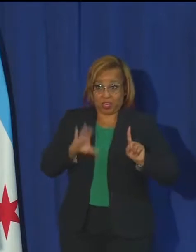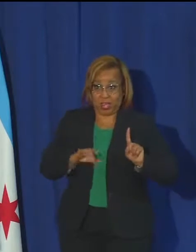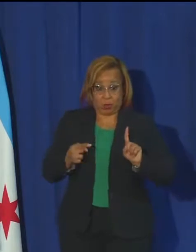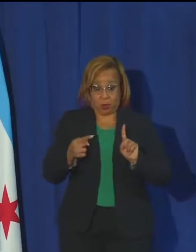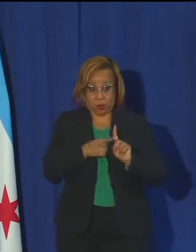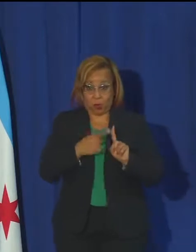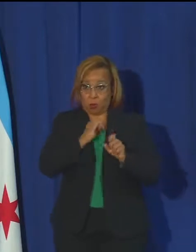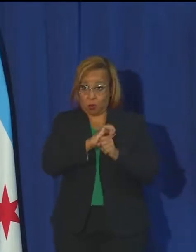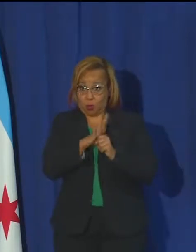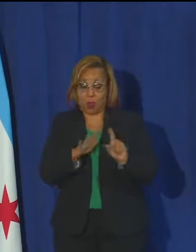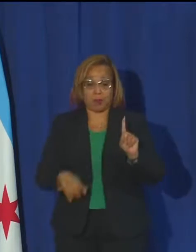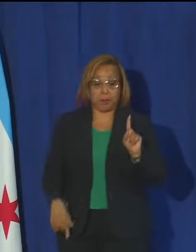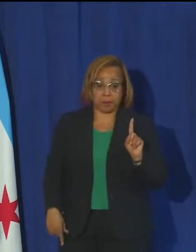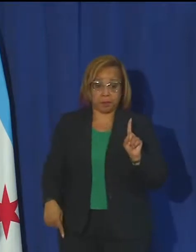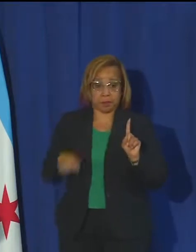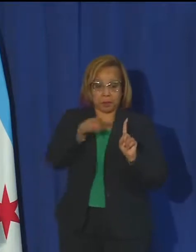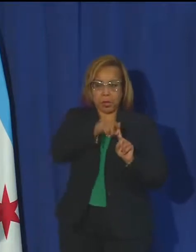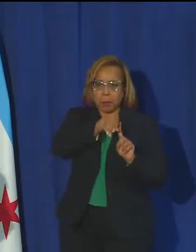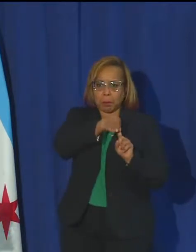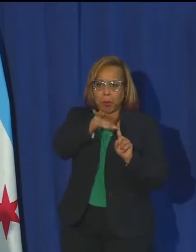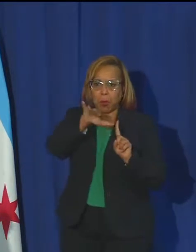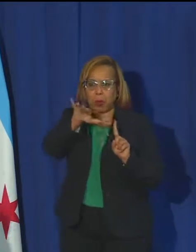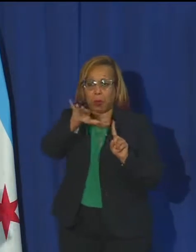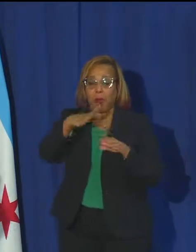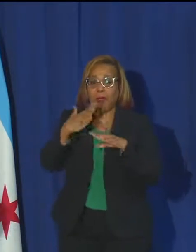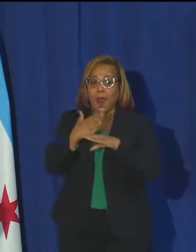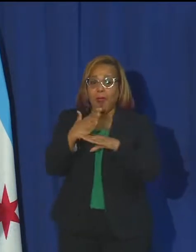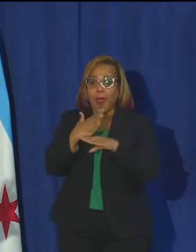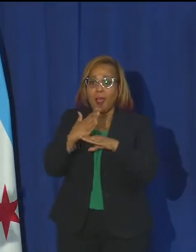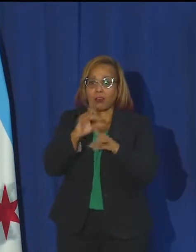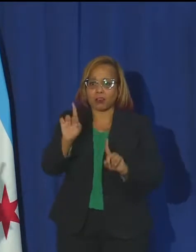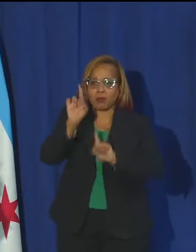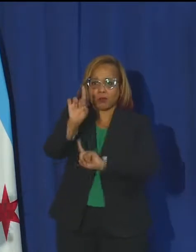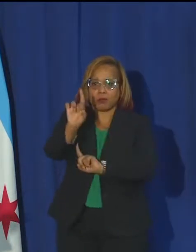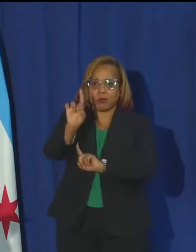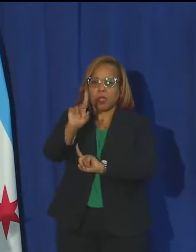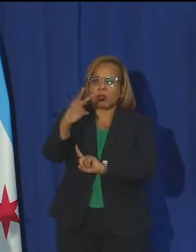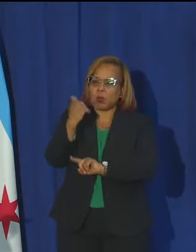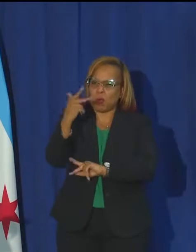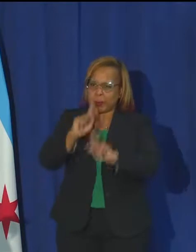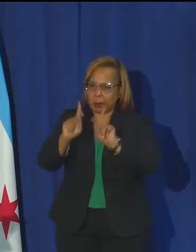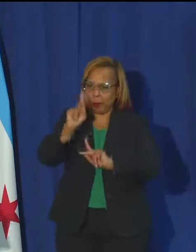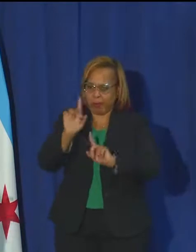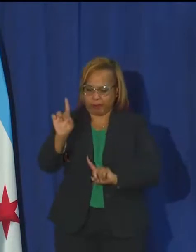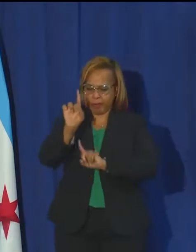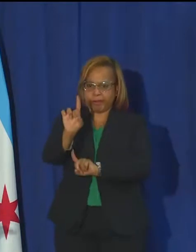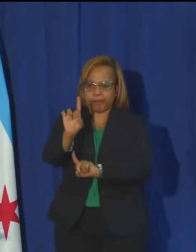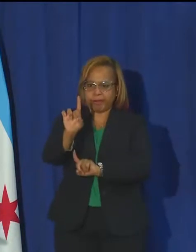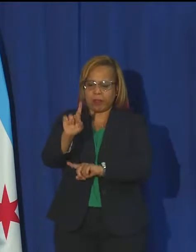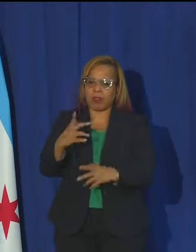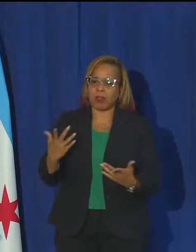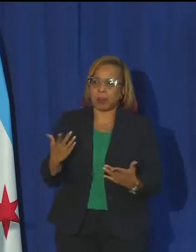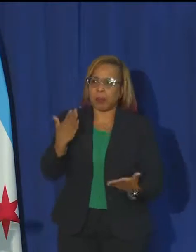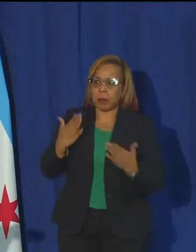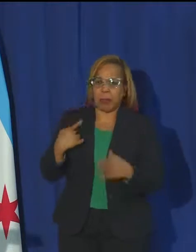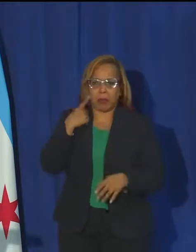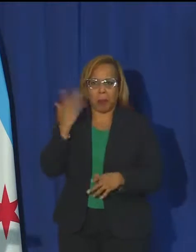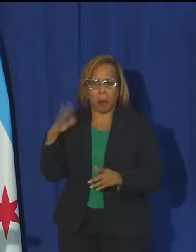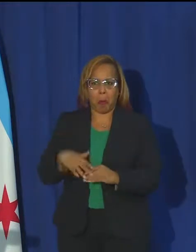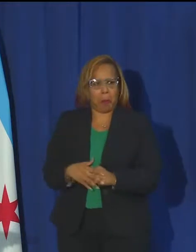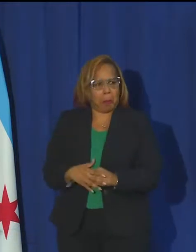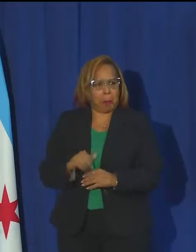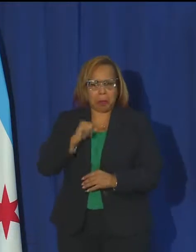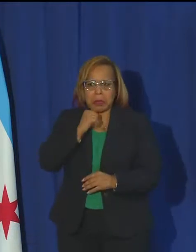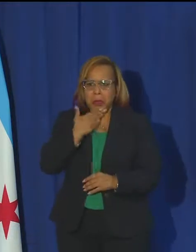Chicago with COVID spreads to, on average, 2 other people. And that might not sound so